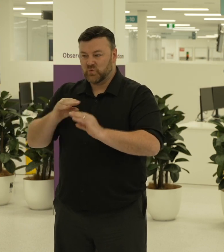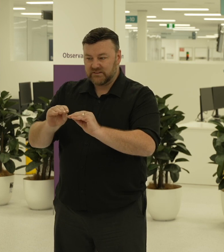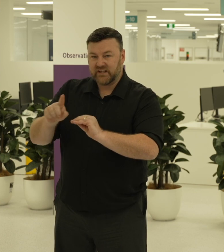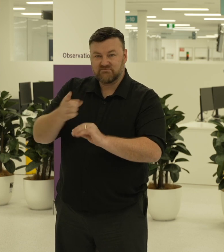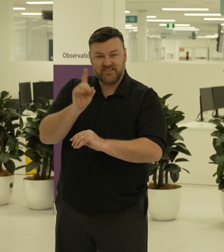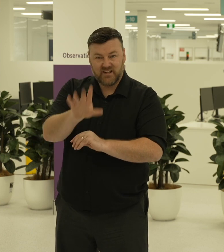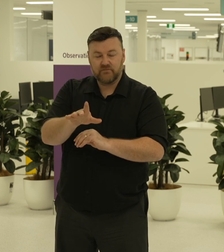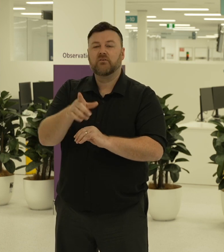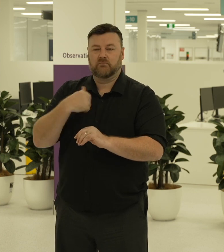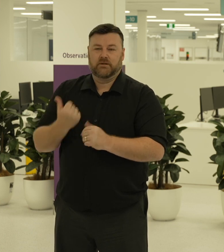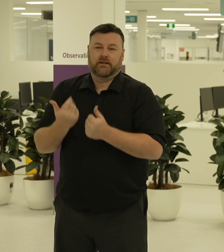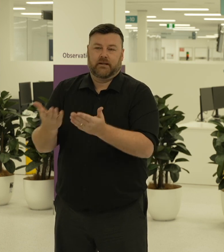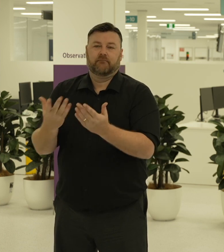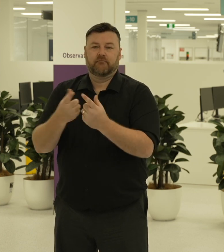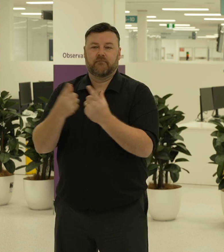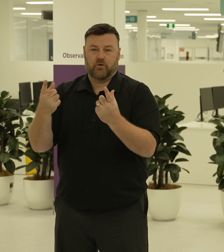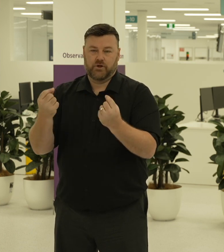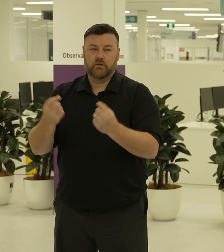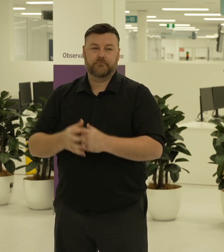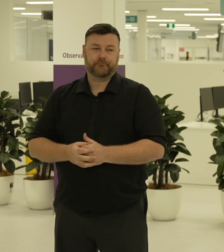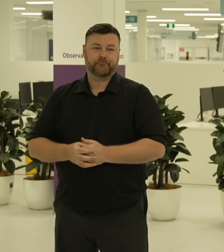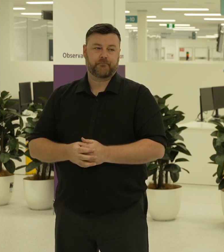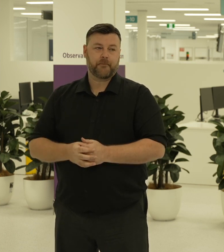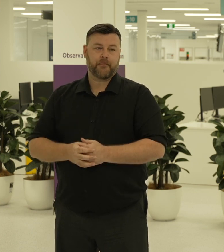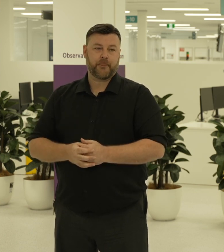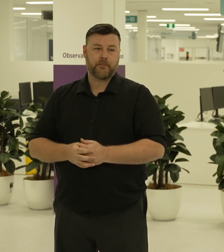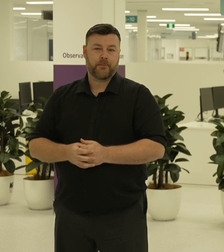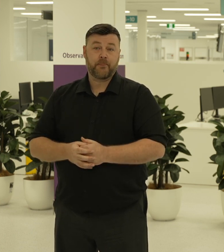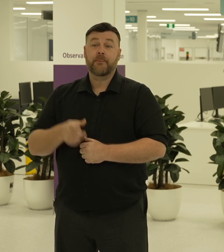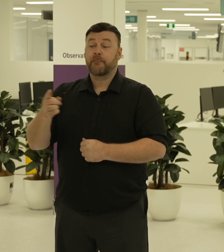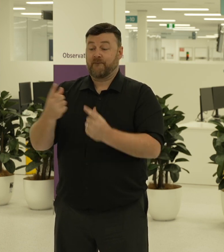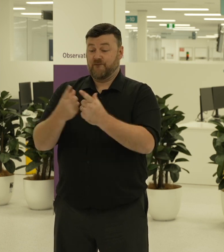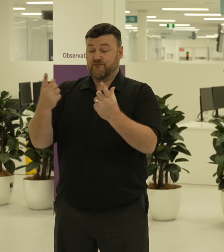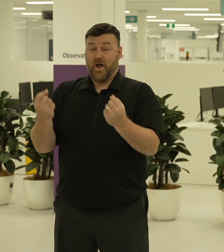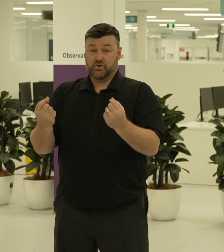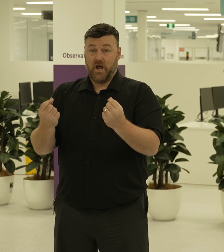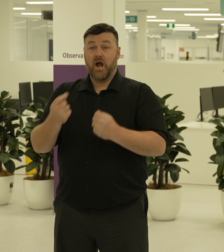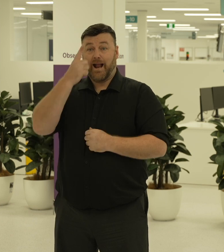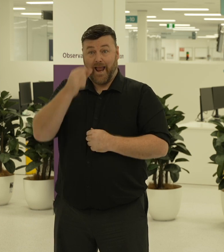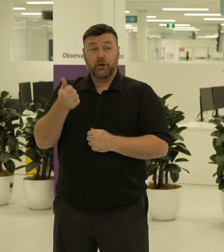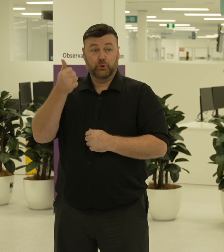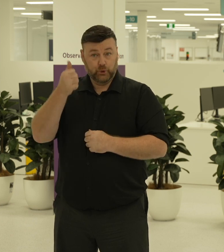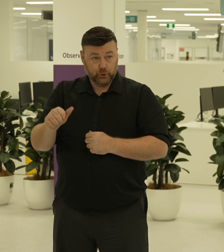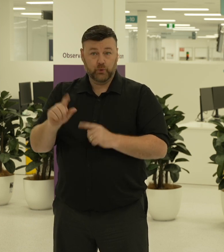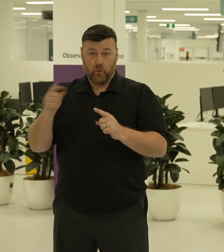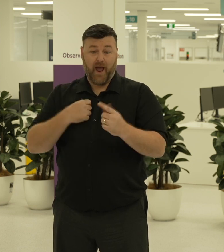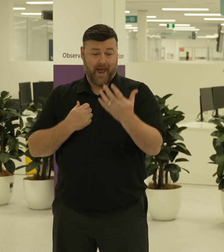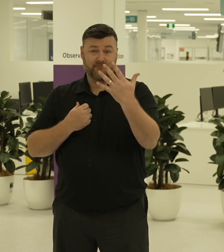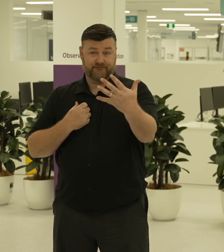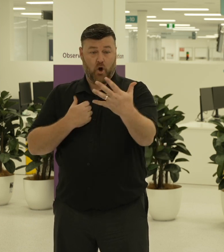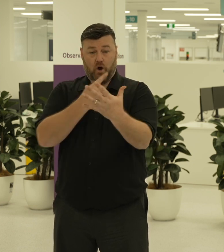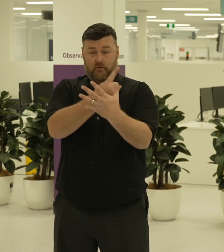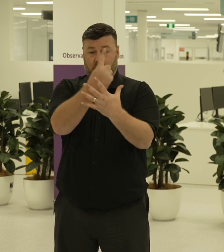said, per household, and the vouchers are stackable. That is, ideally, you've got 5 vouchers,